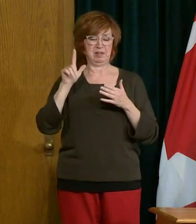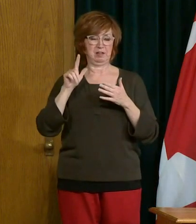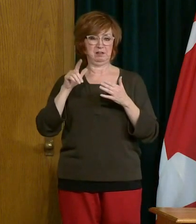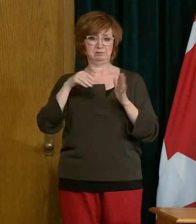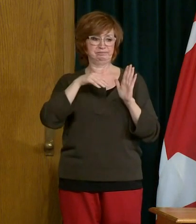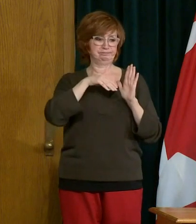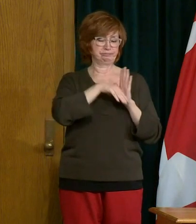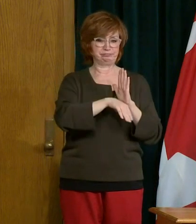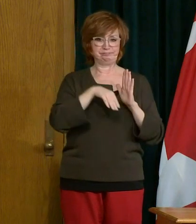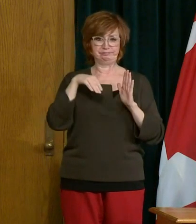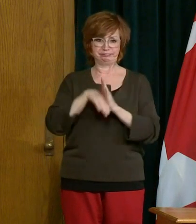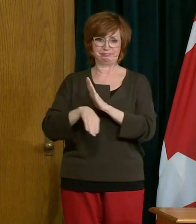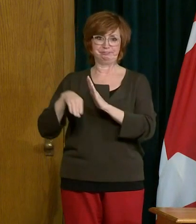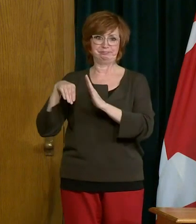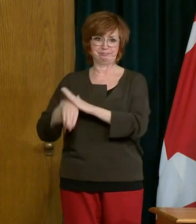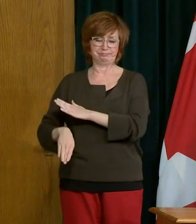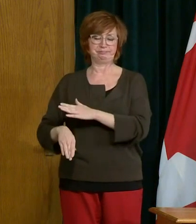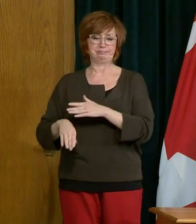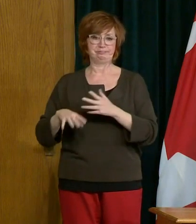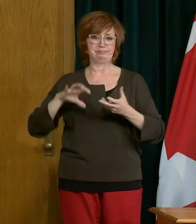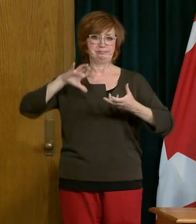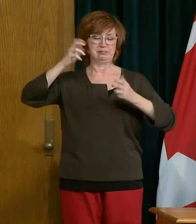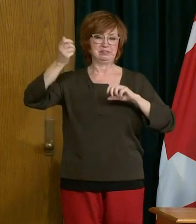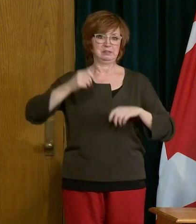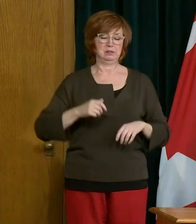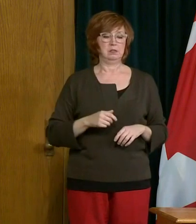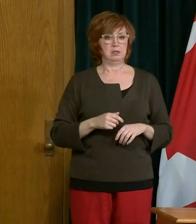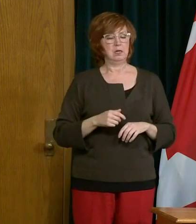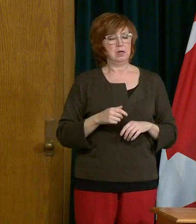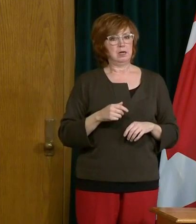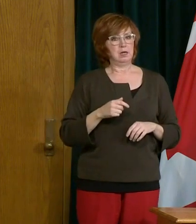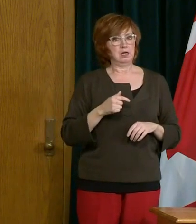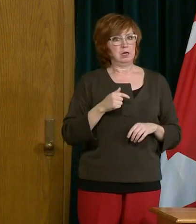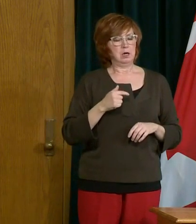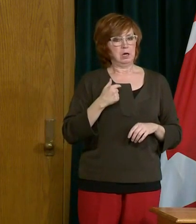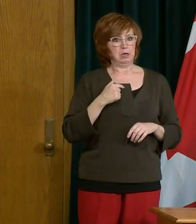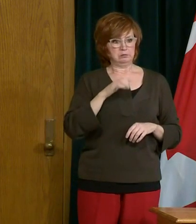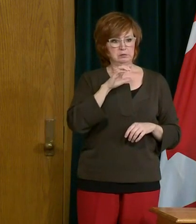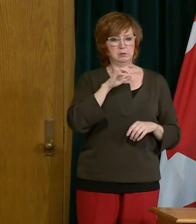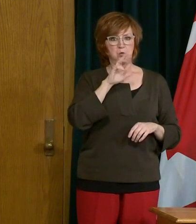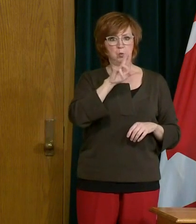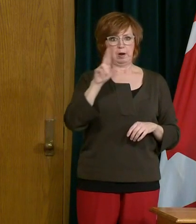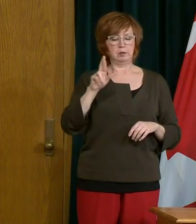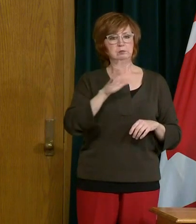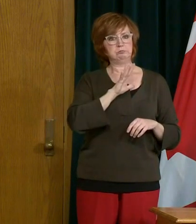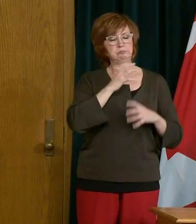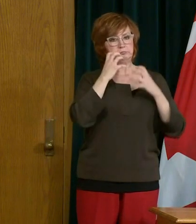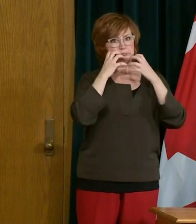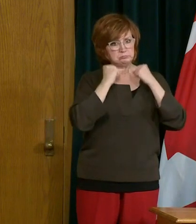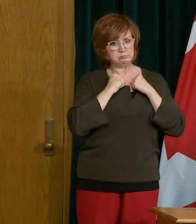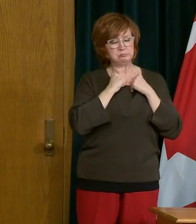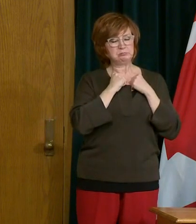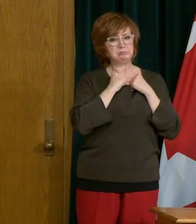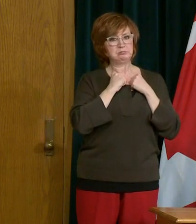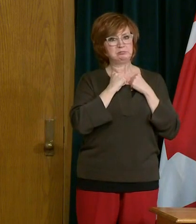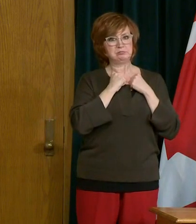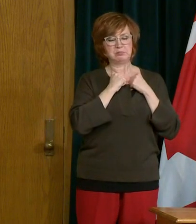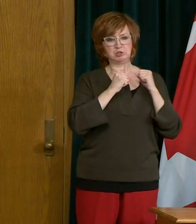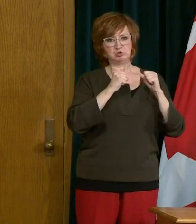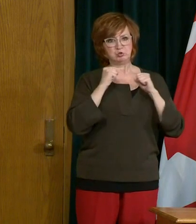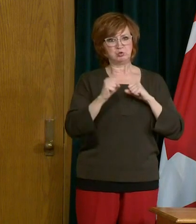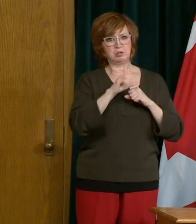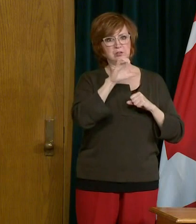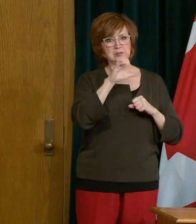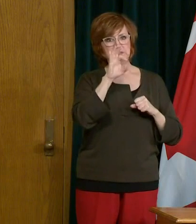have if not the strongest, one of the strongest organizations in the CFL in our beloved Saskatchewan Roughriders,